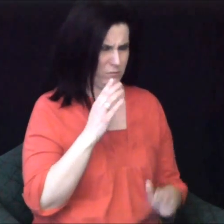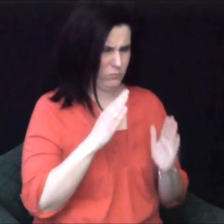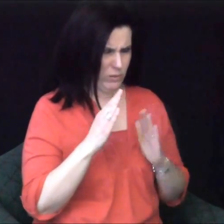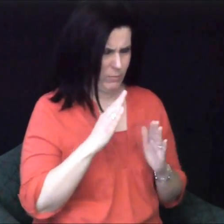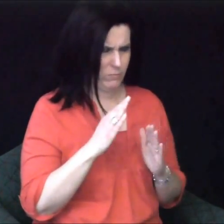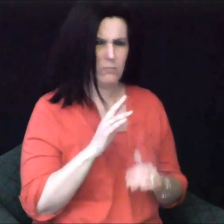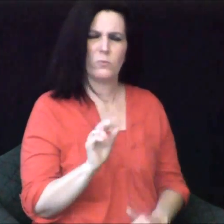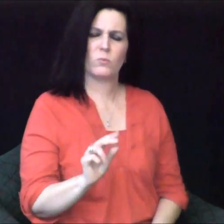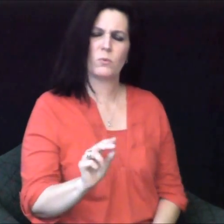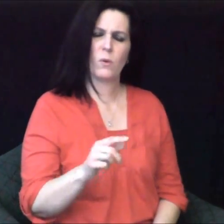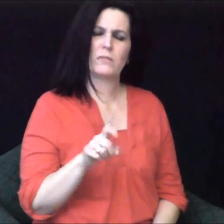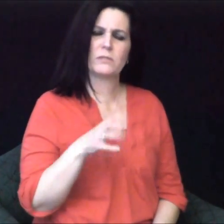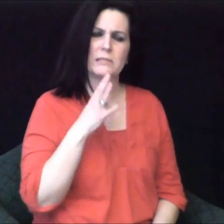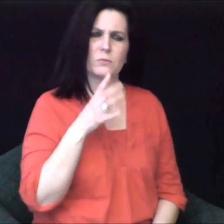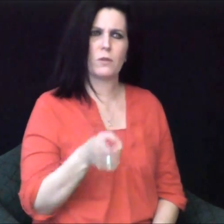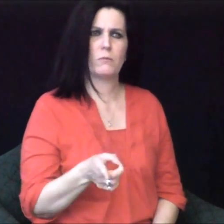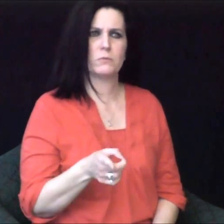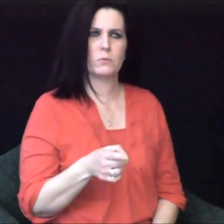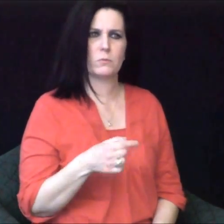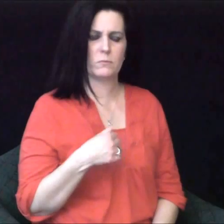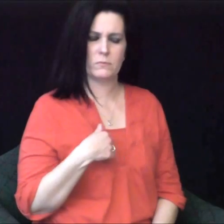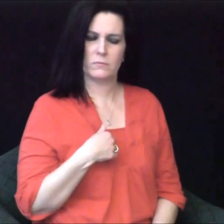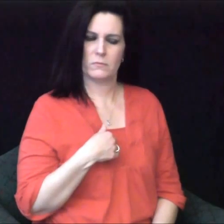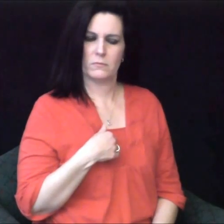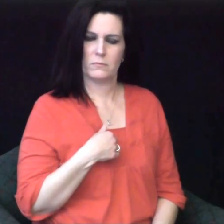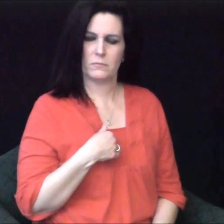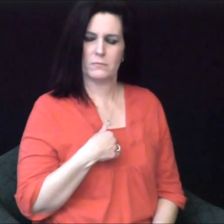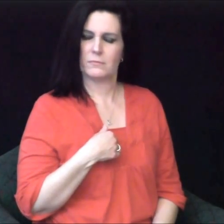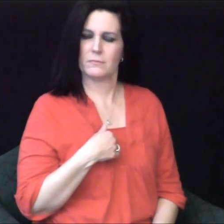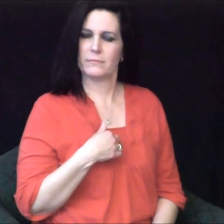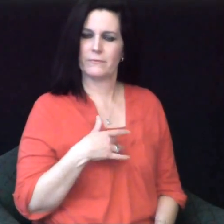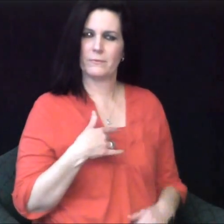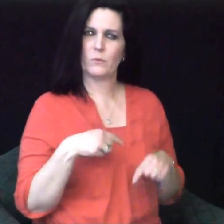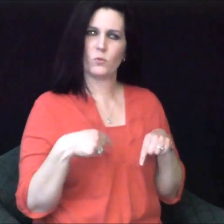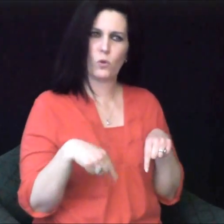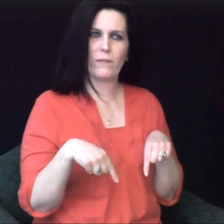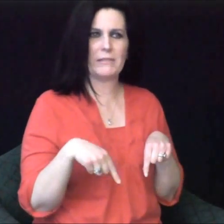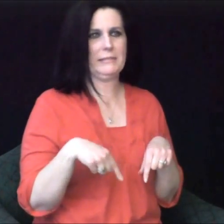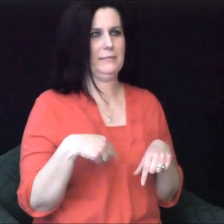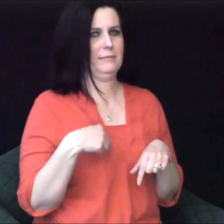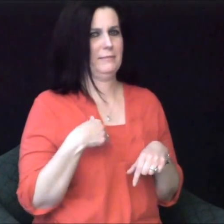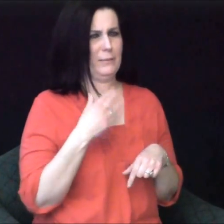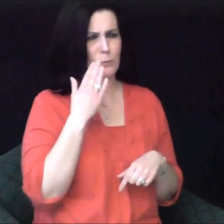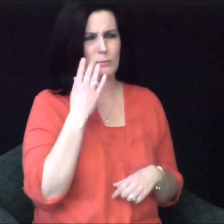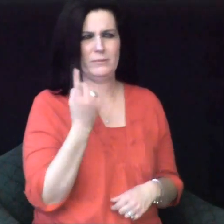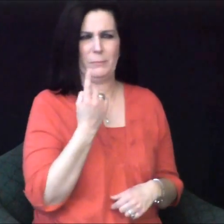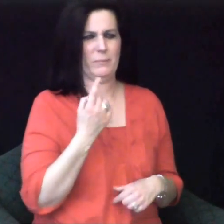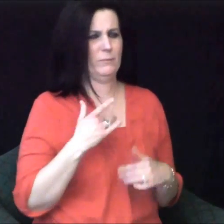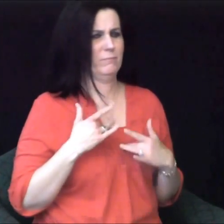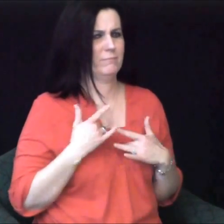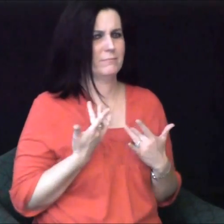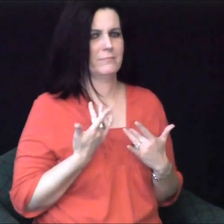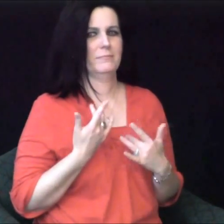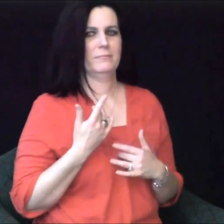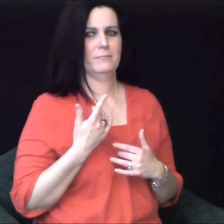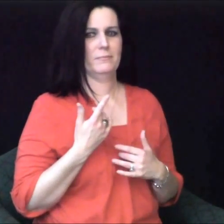And I thought, am I in trouble? He said, "No, I just need to talk to you." I was so nervous. I knew something was up